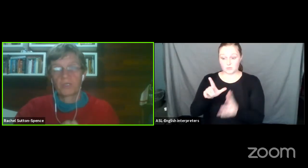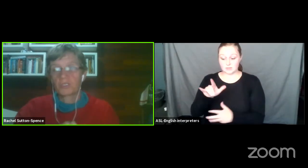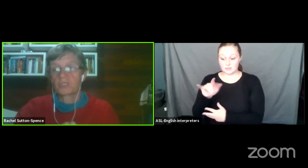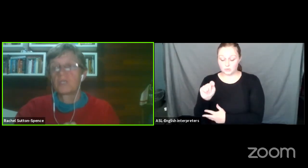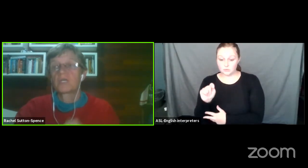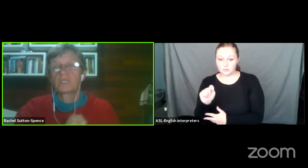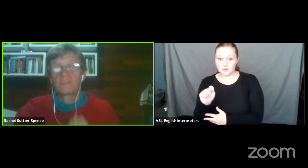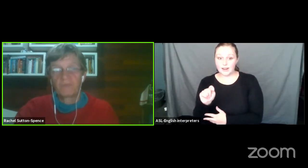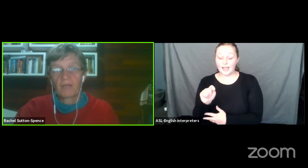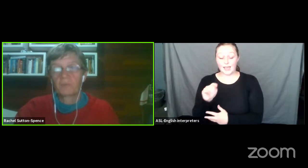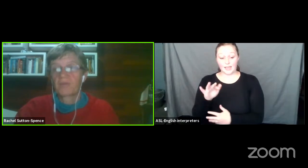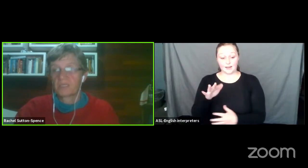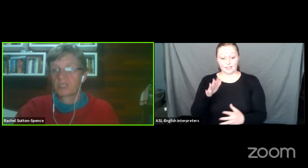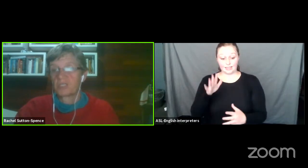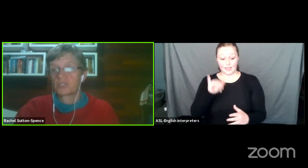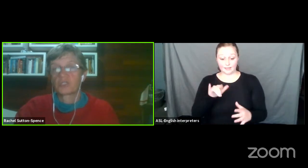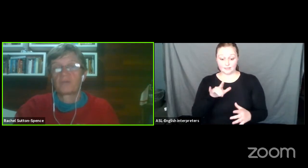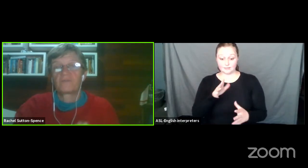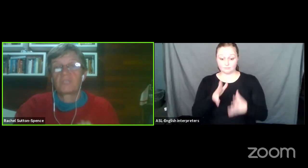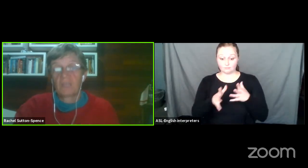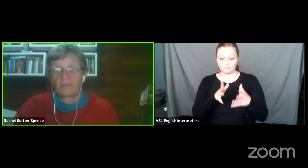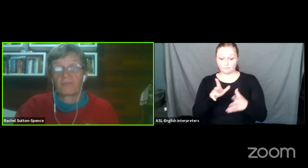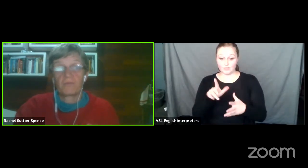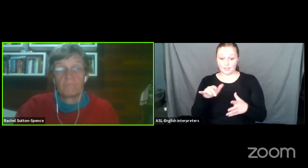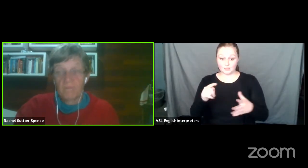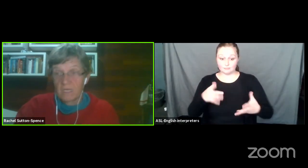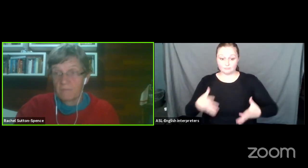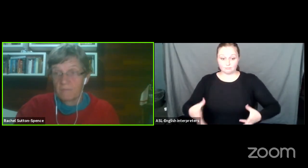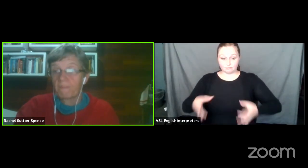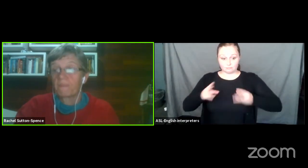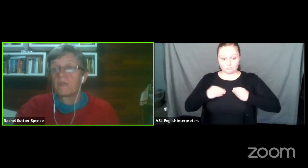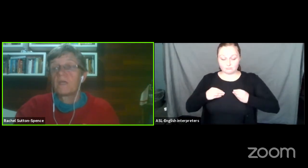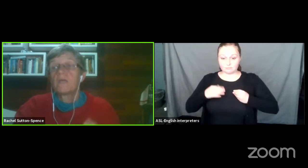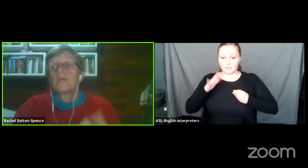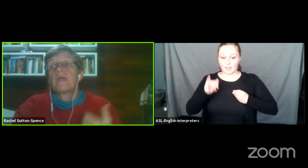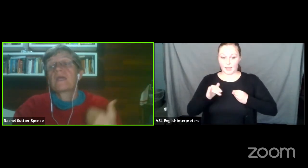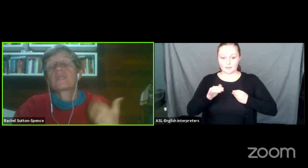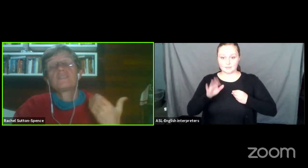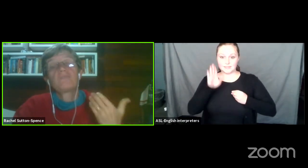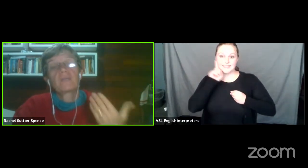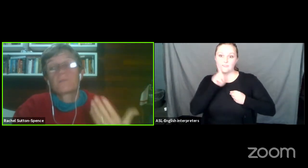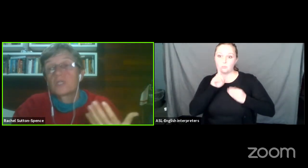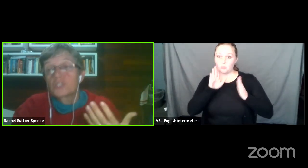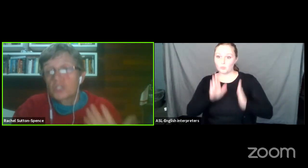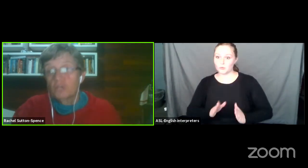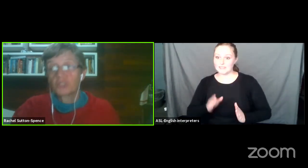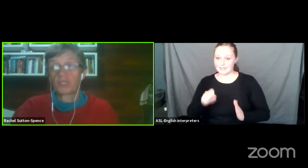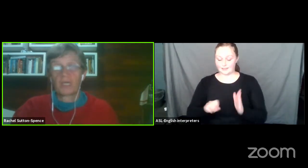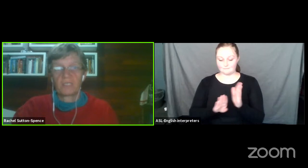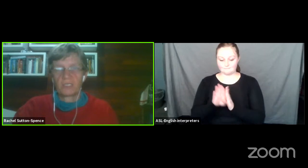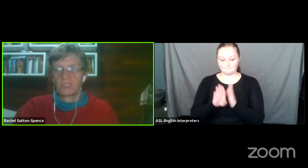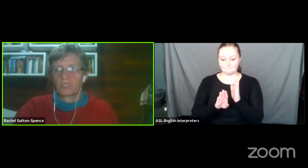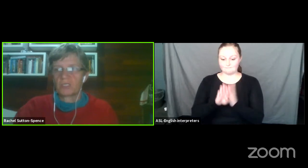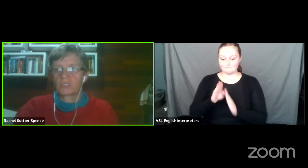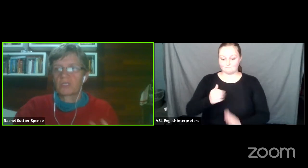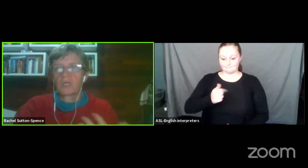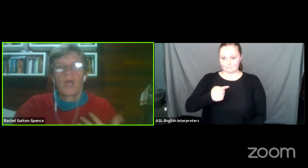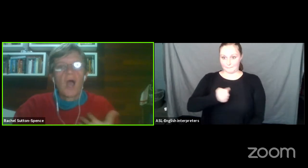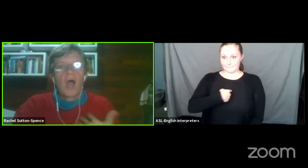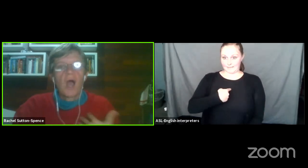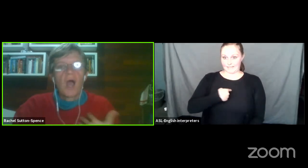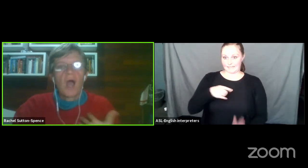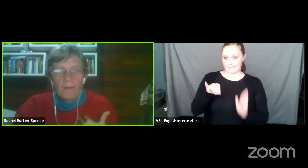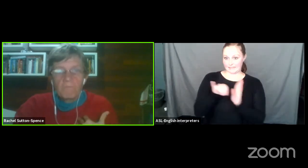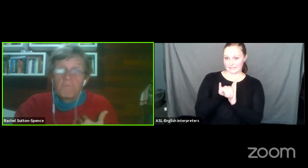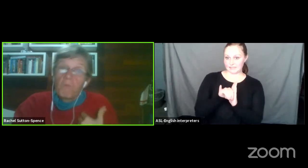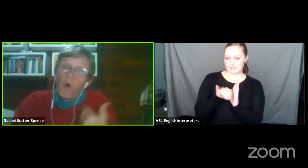deaf person can develop that sense of the deaf me. It can develop social identities.